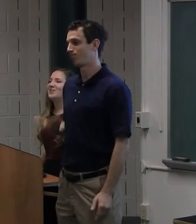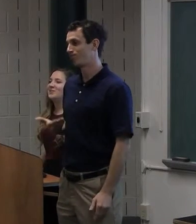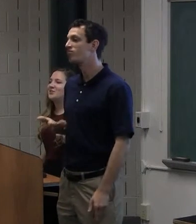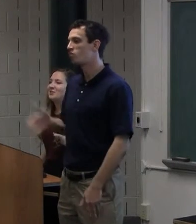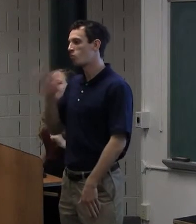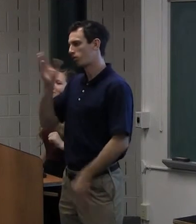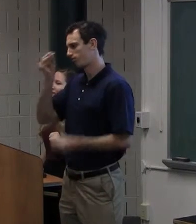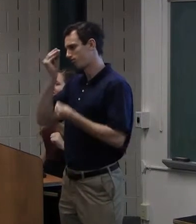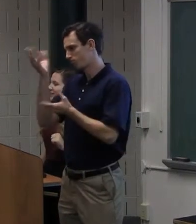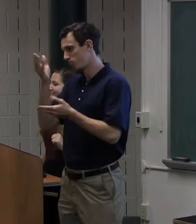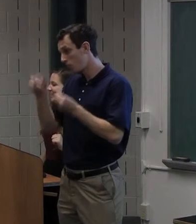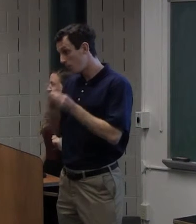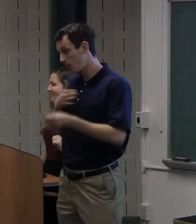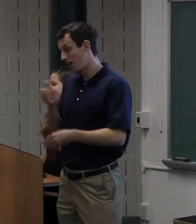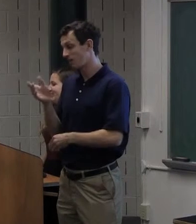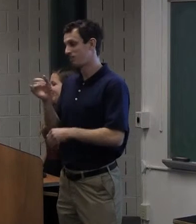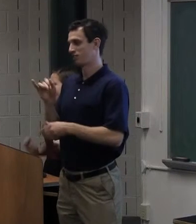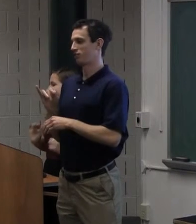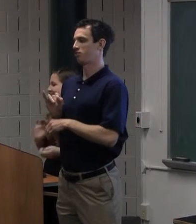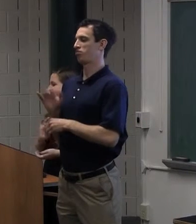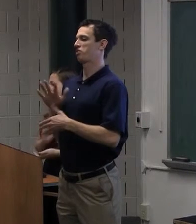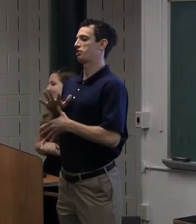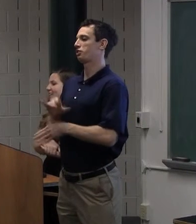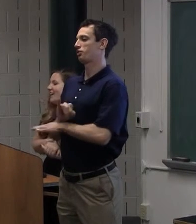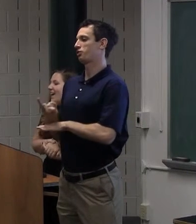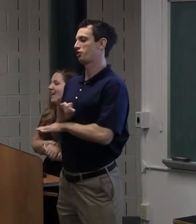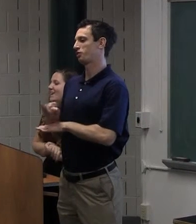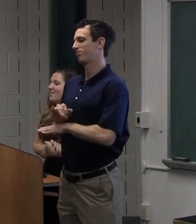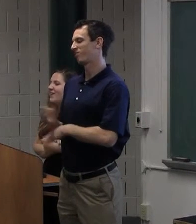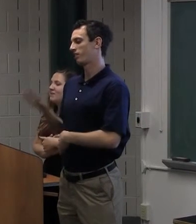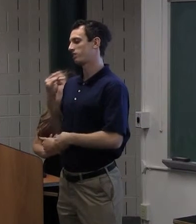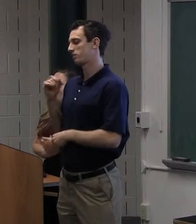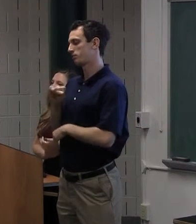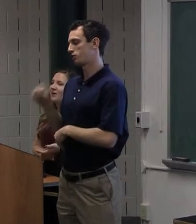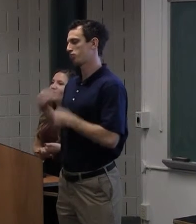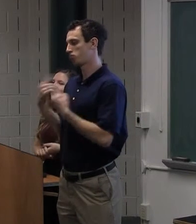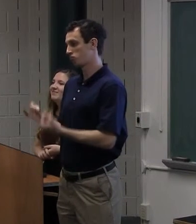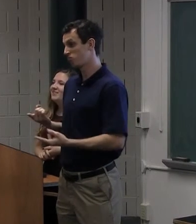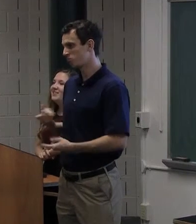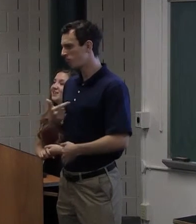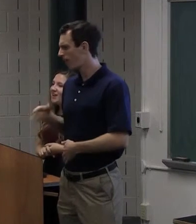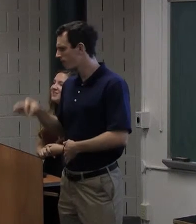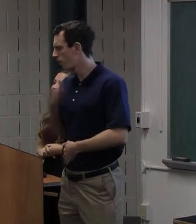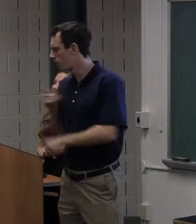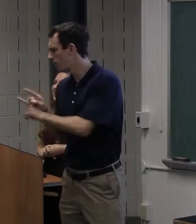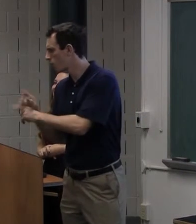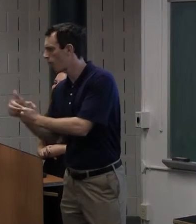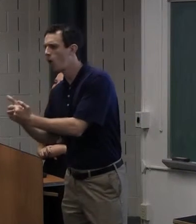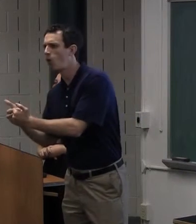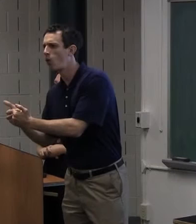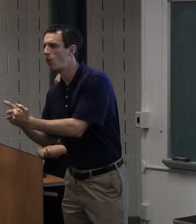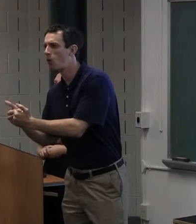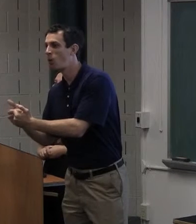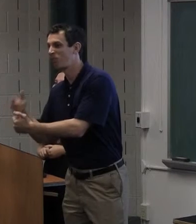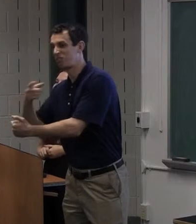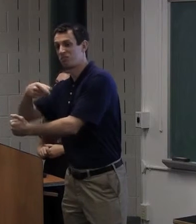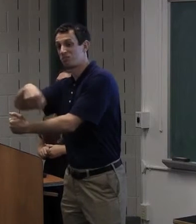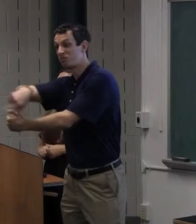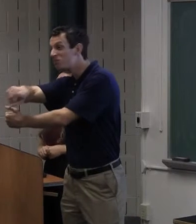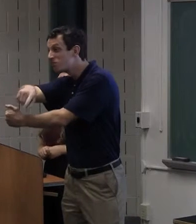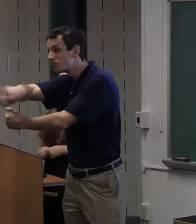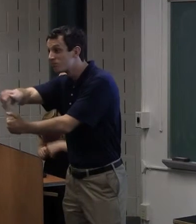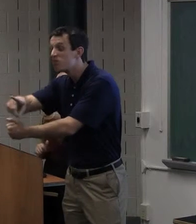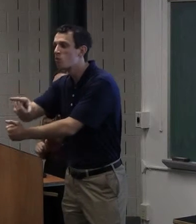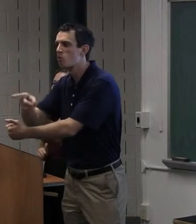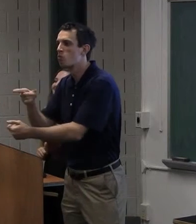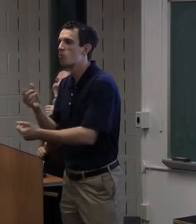of my senior internship this past semester. How did I find my mentor? Like these other kids, I waited to the